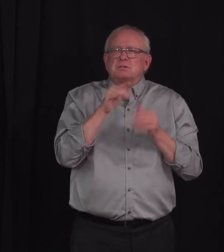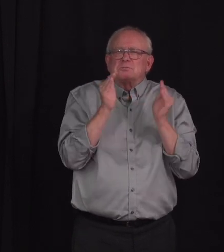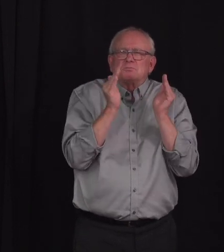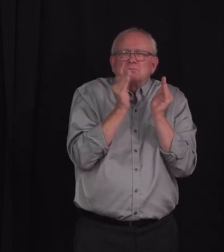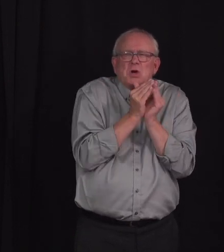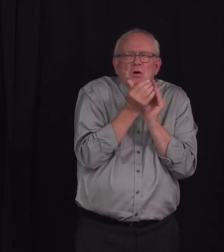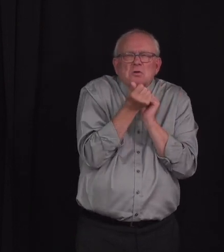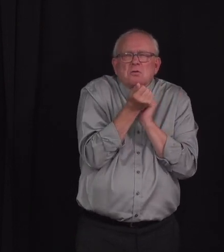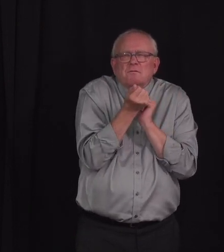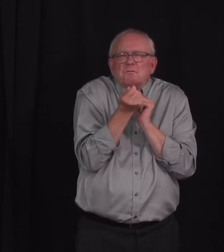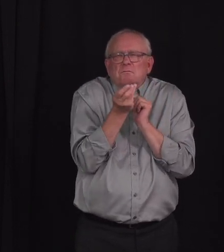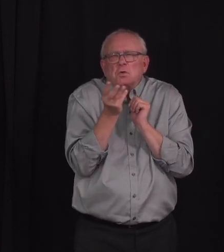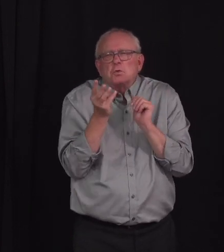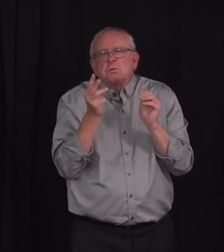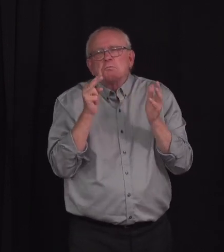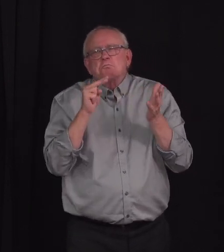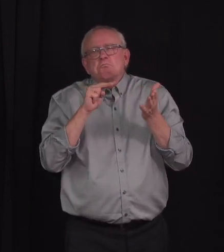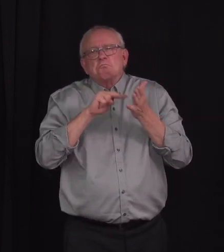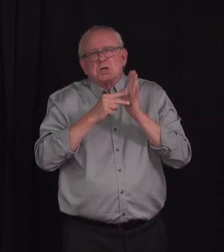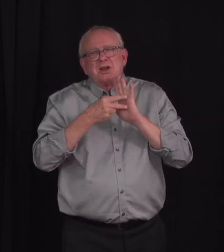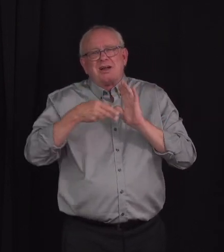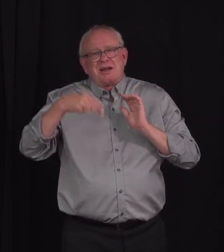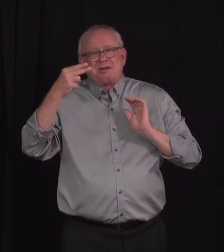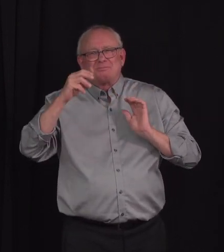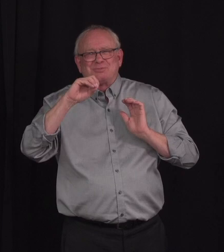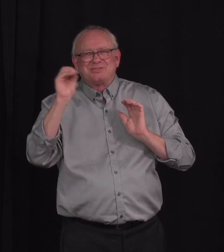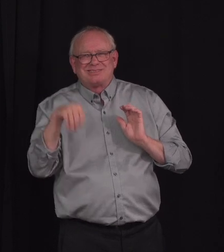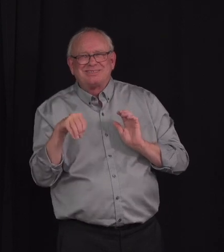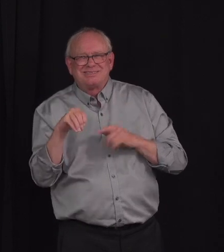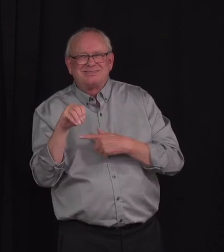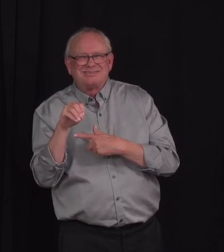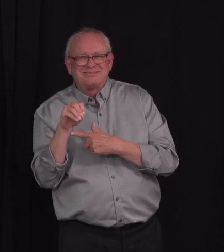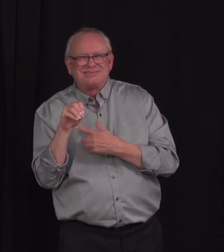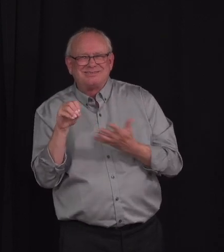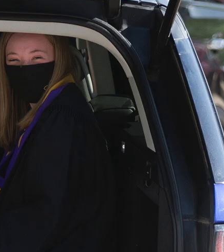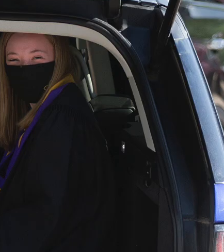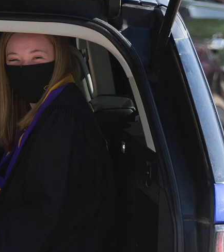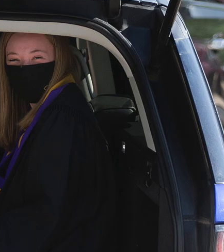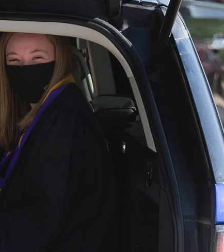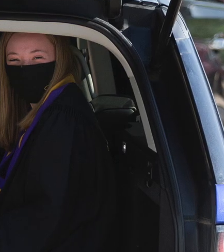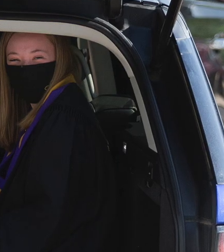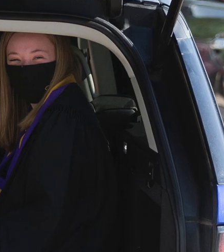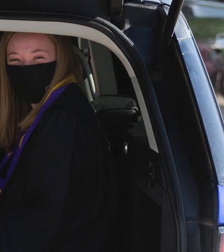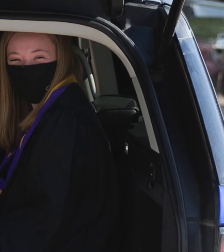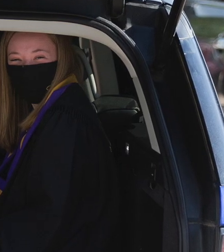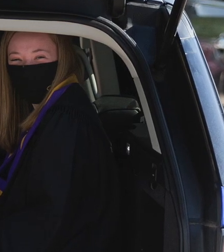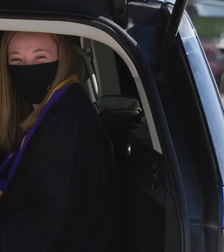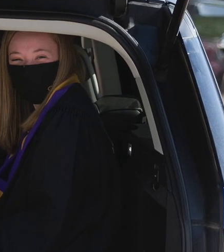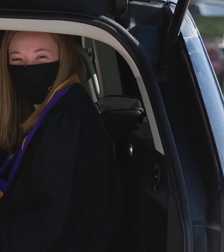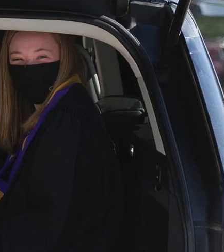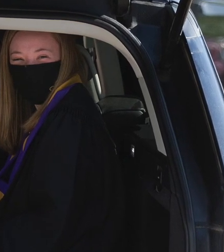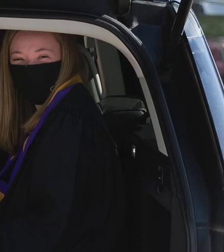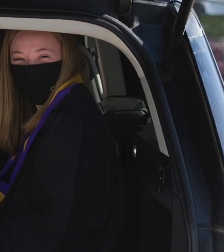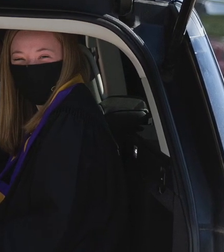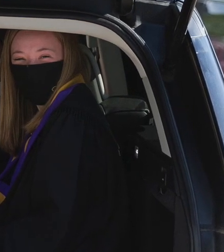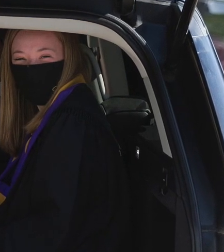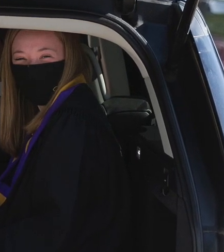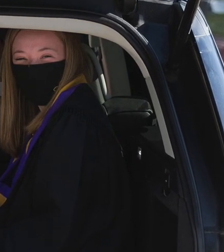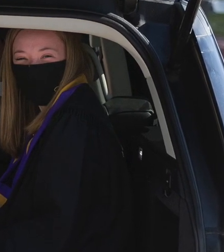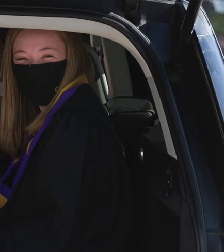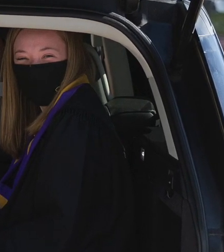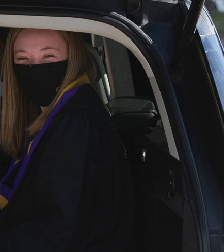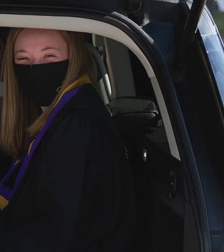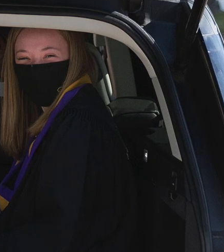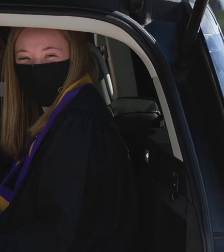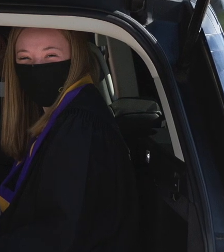it's not as big of a deal than if you have you're in the middle of a big wave. The good news that I have to bring today is that we continue to